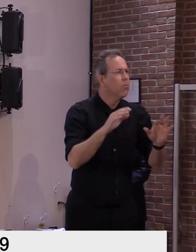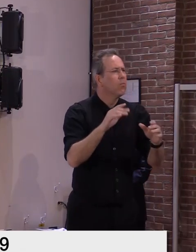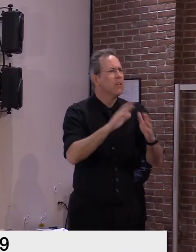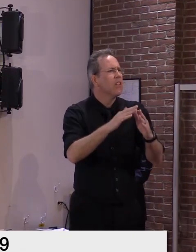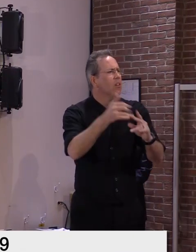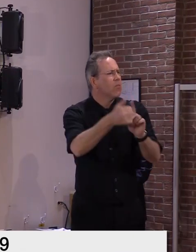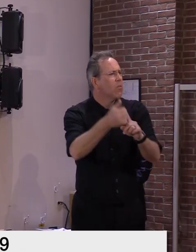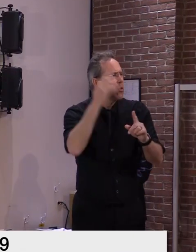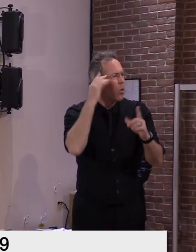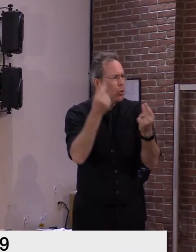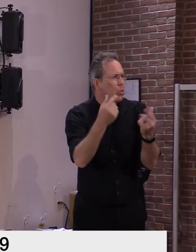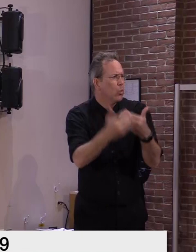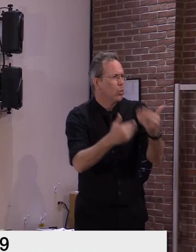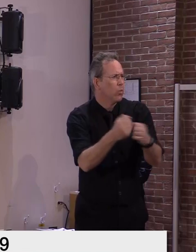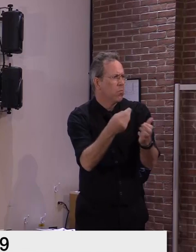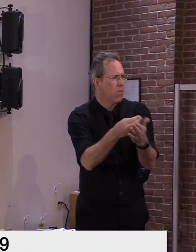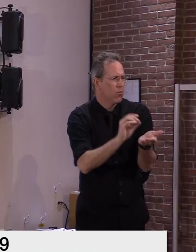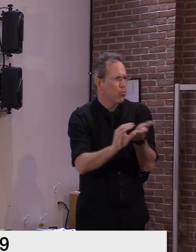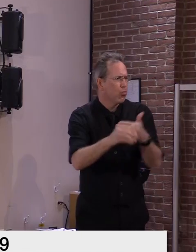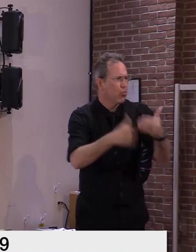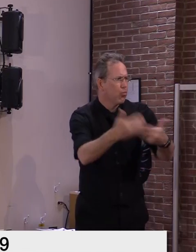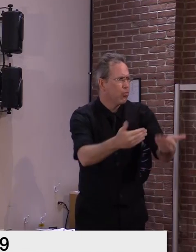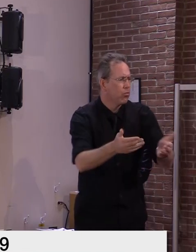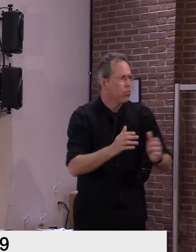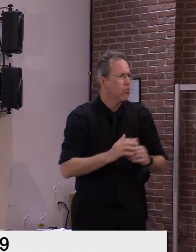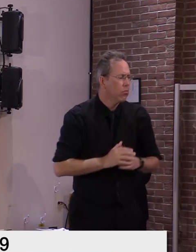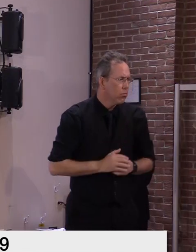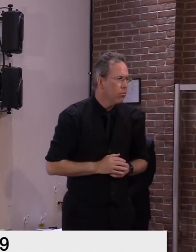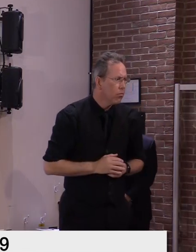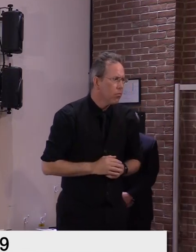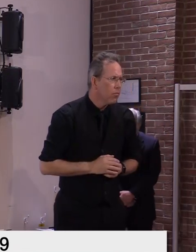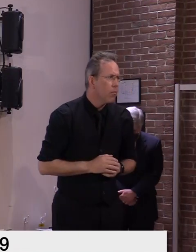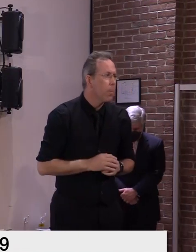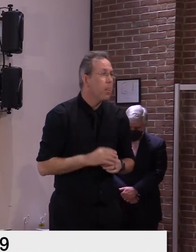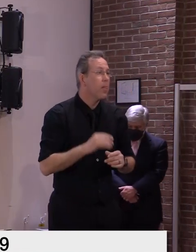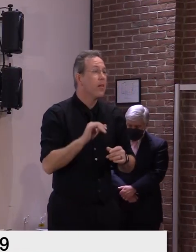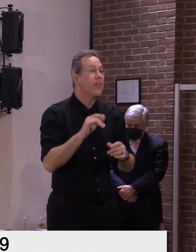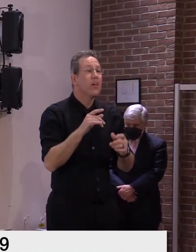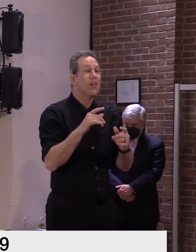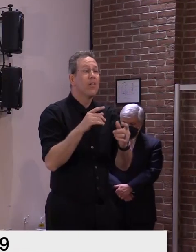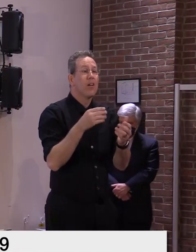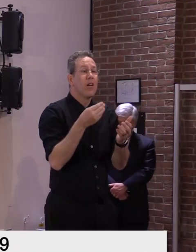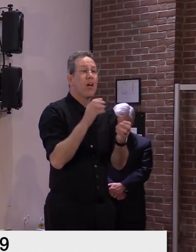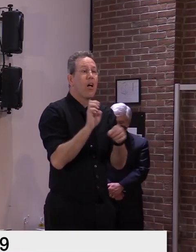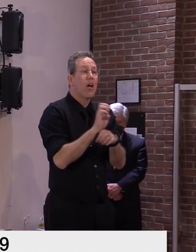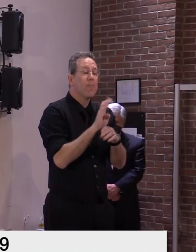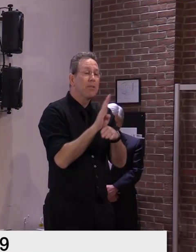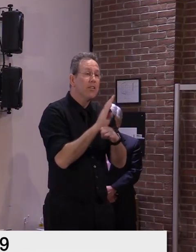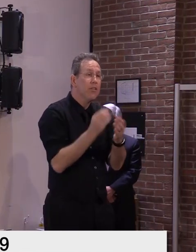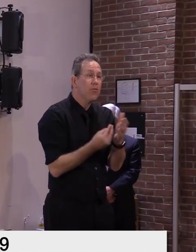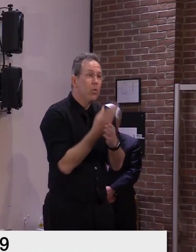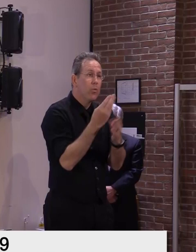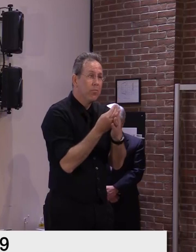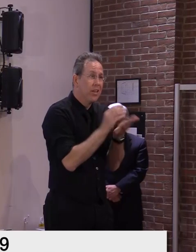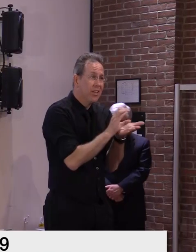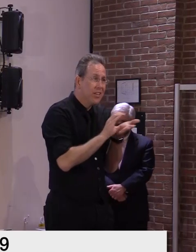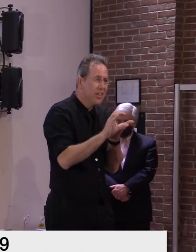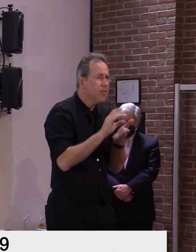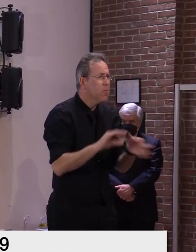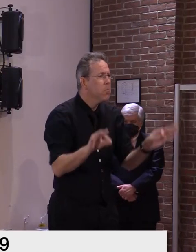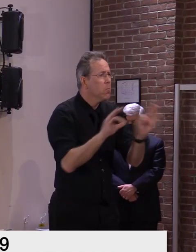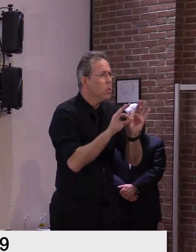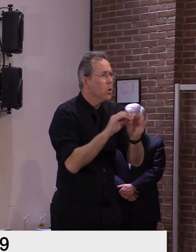and would be able to allow for economic growth in their downtowns. We think this is essential. But